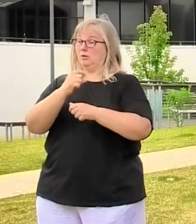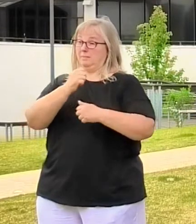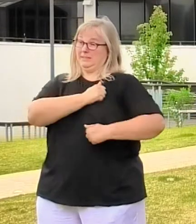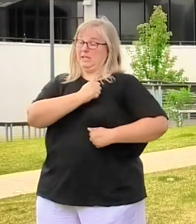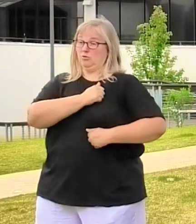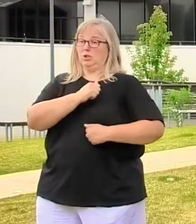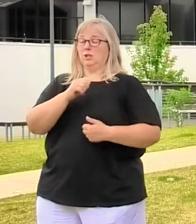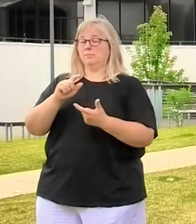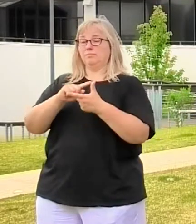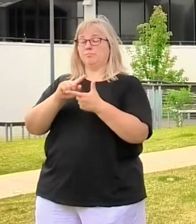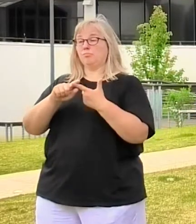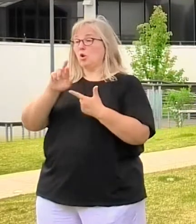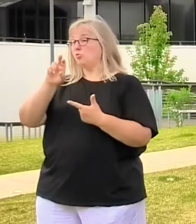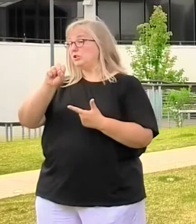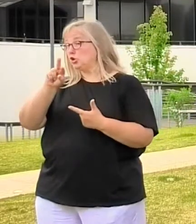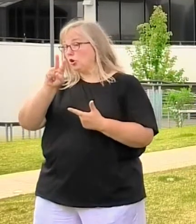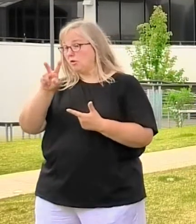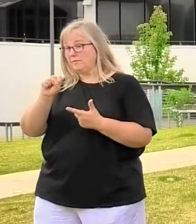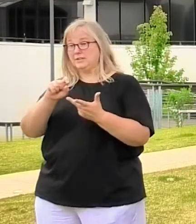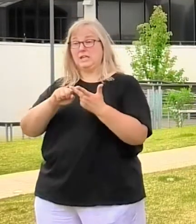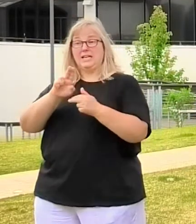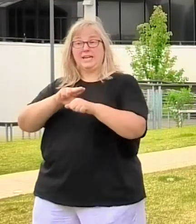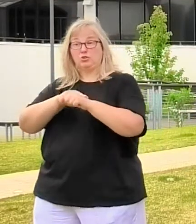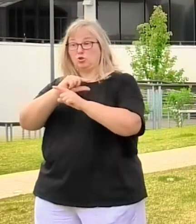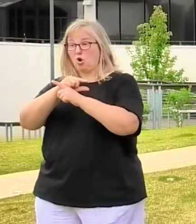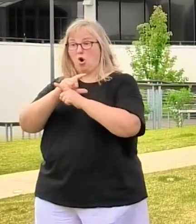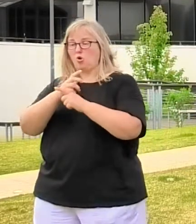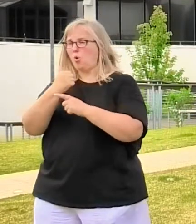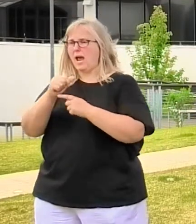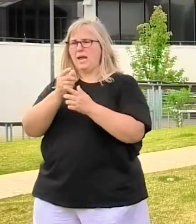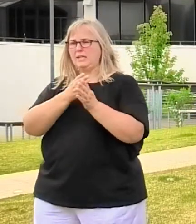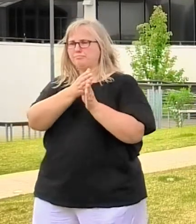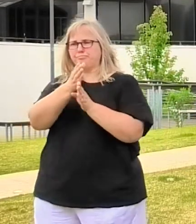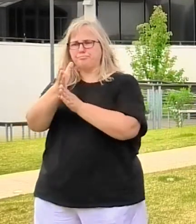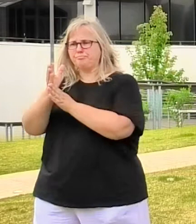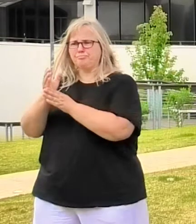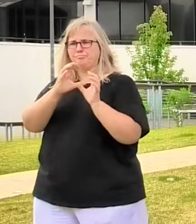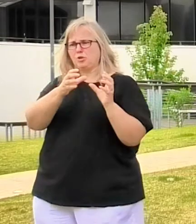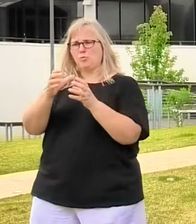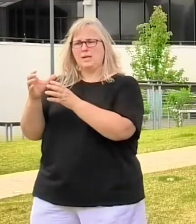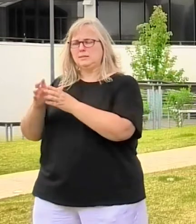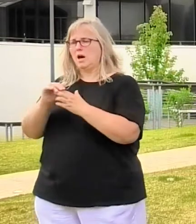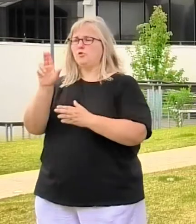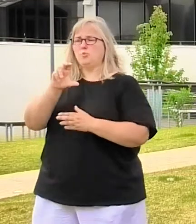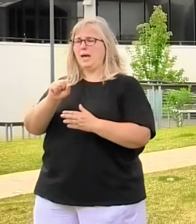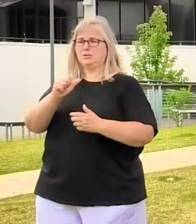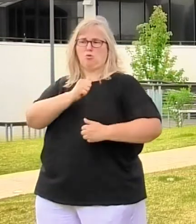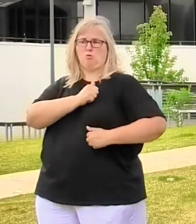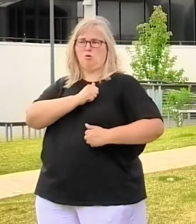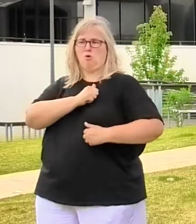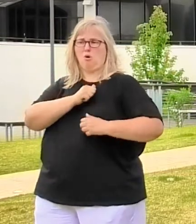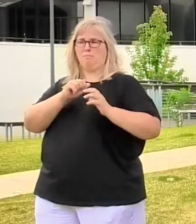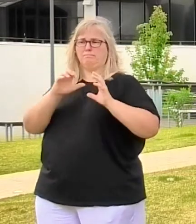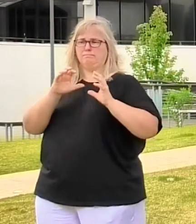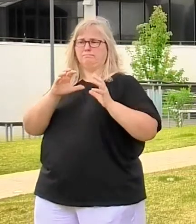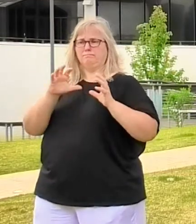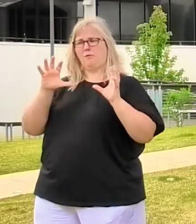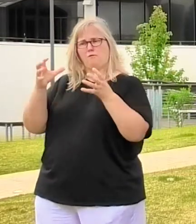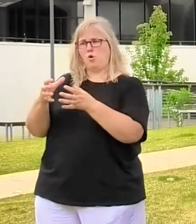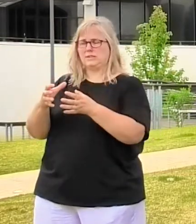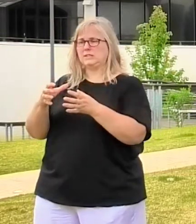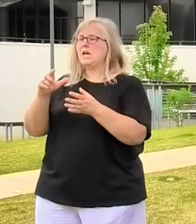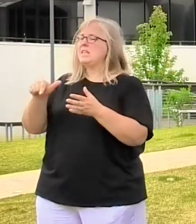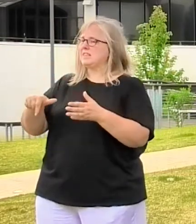reserves, the National Guard, or any component of the United States Armed Forces, this monument is for you.